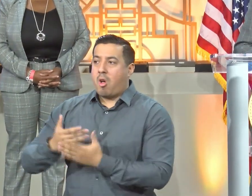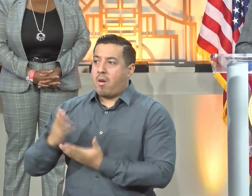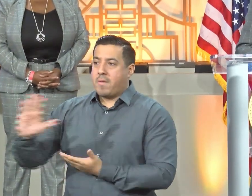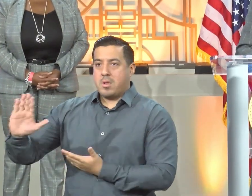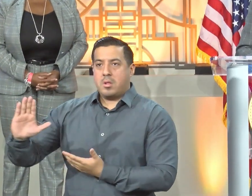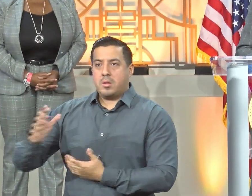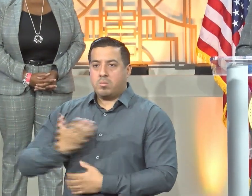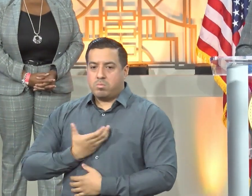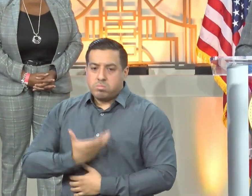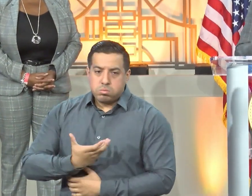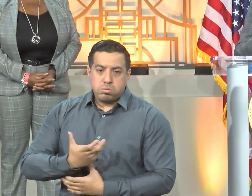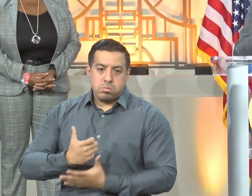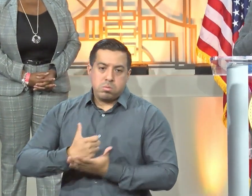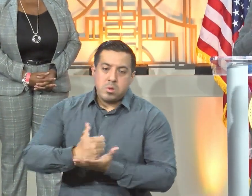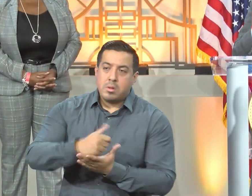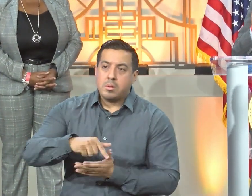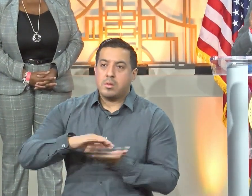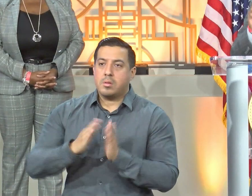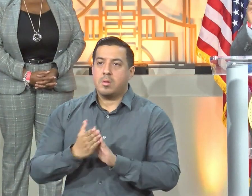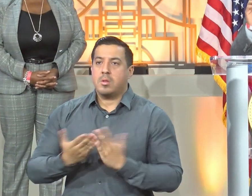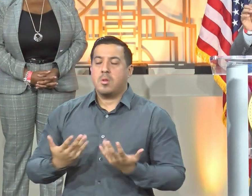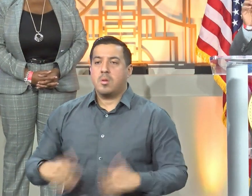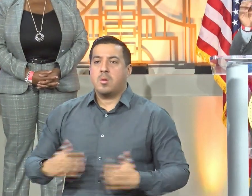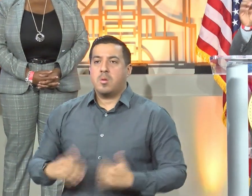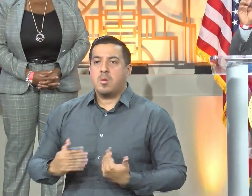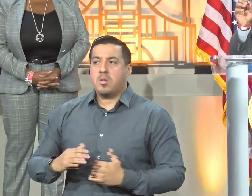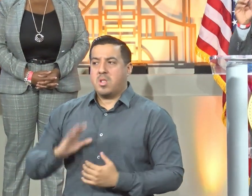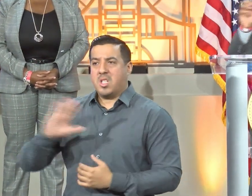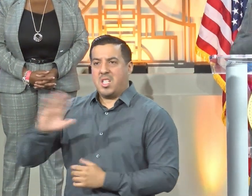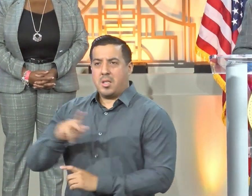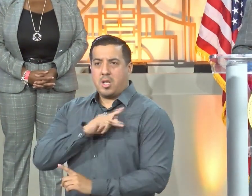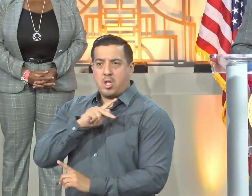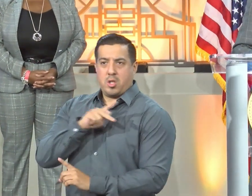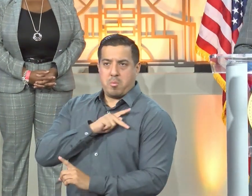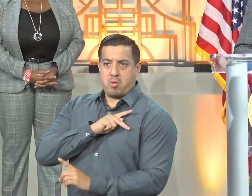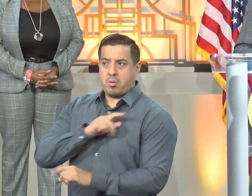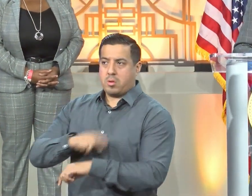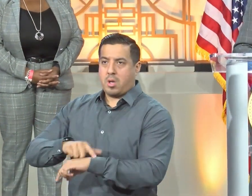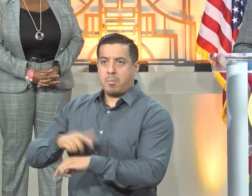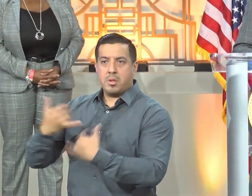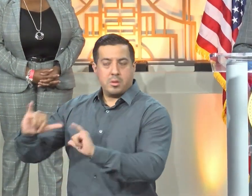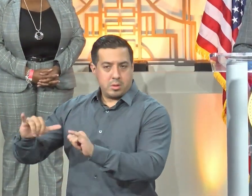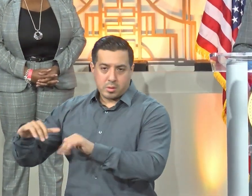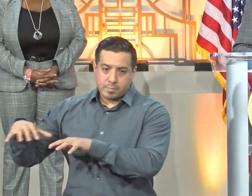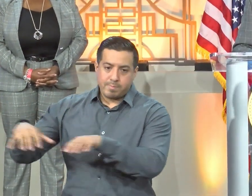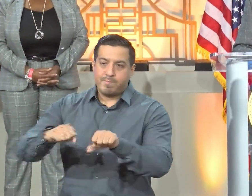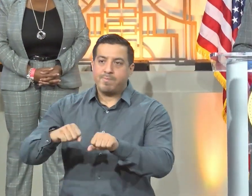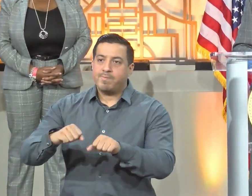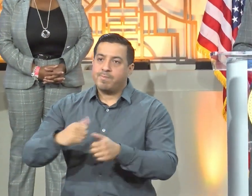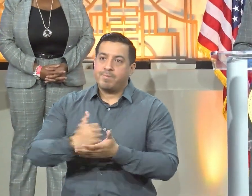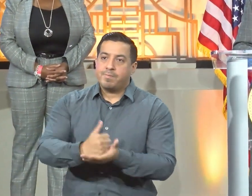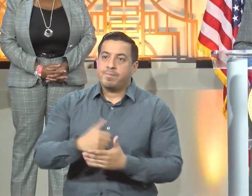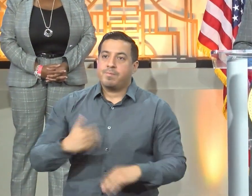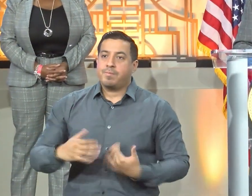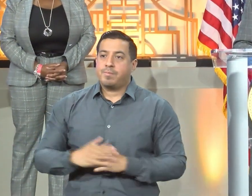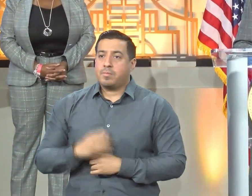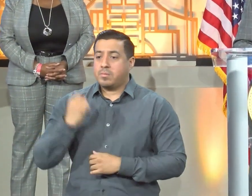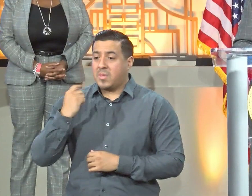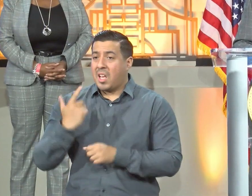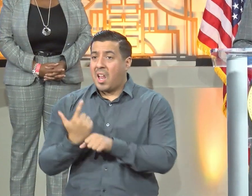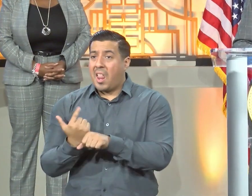to this city, even at his own personal expense. Not too long ago, last